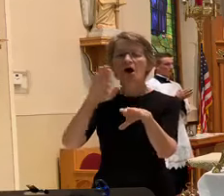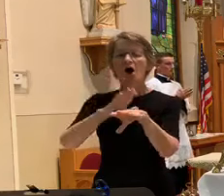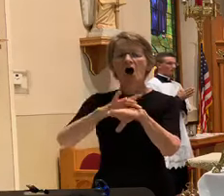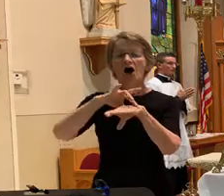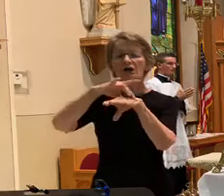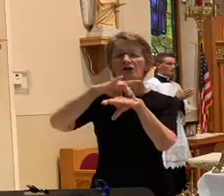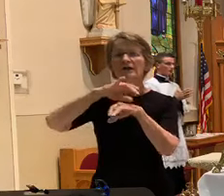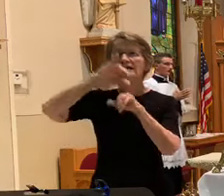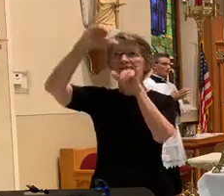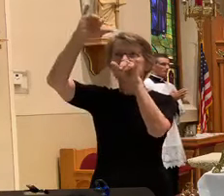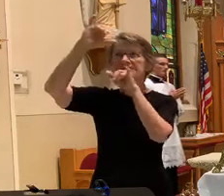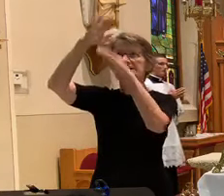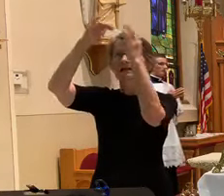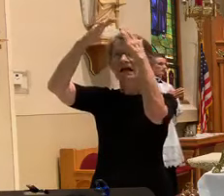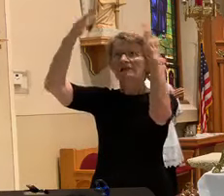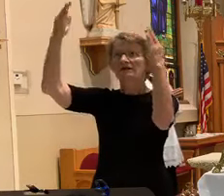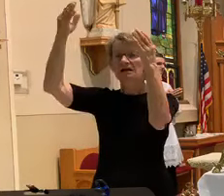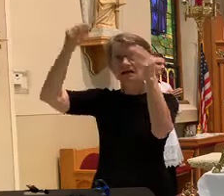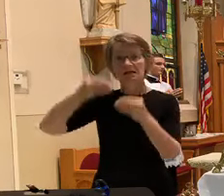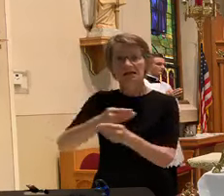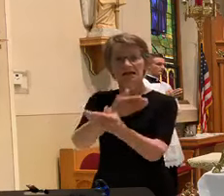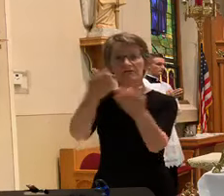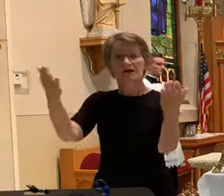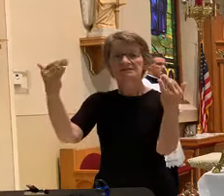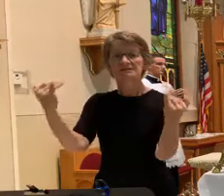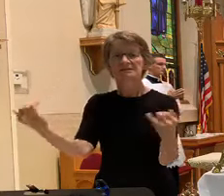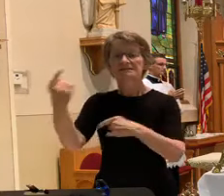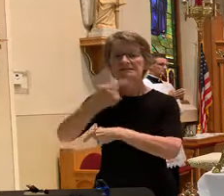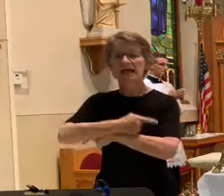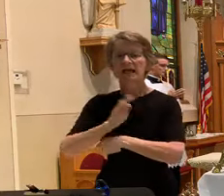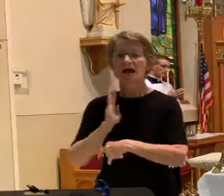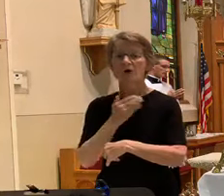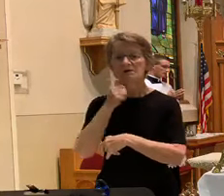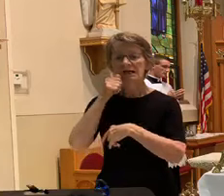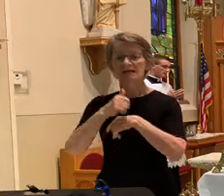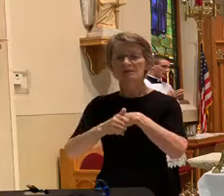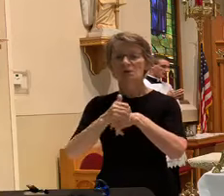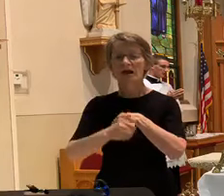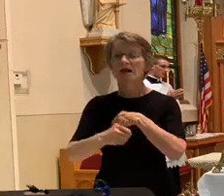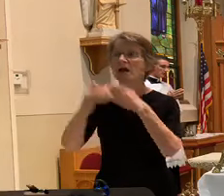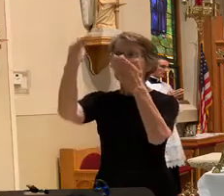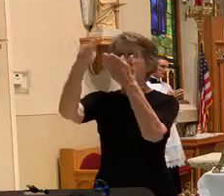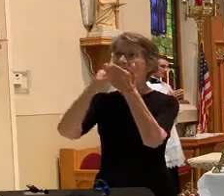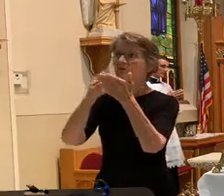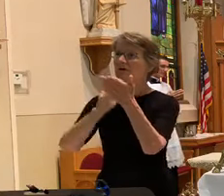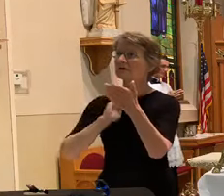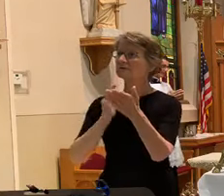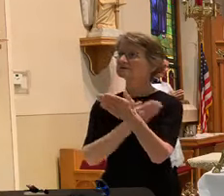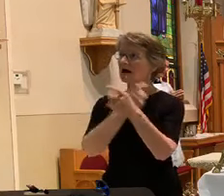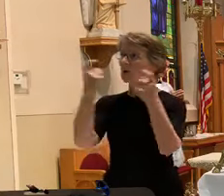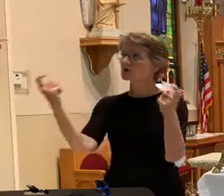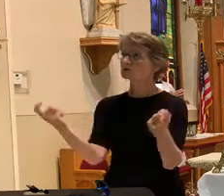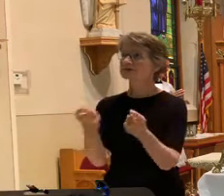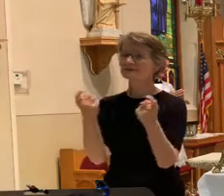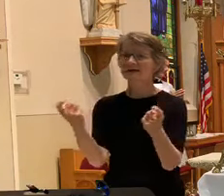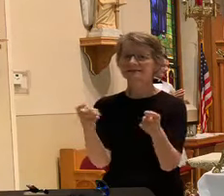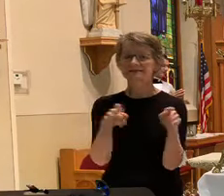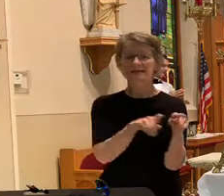done, on earth as it is in heaven. Give us this day our daily bread, and forgive us